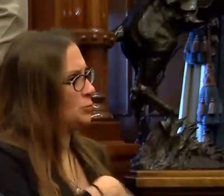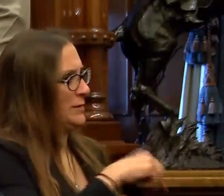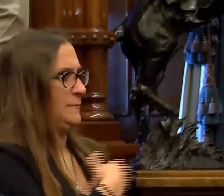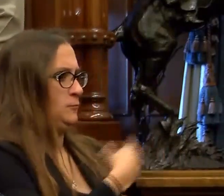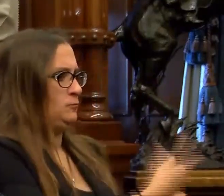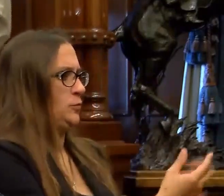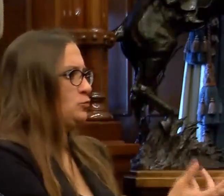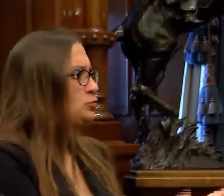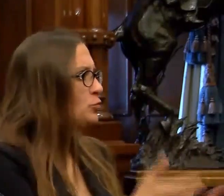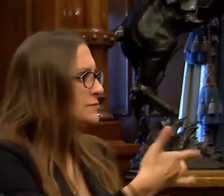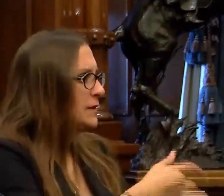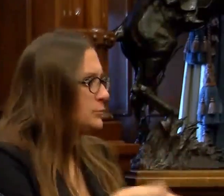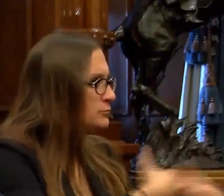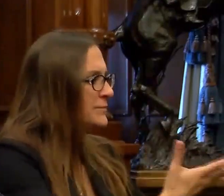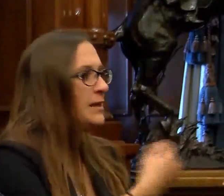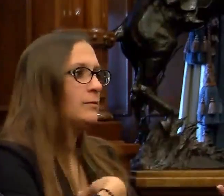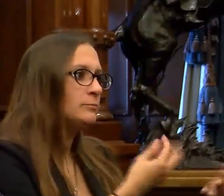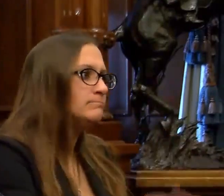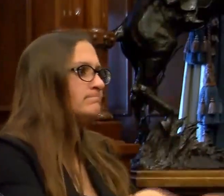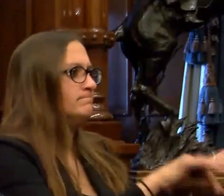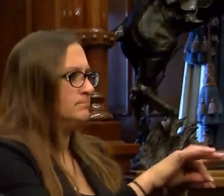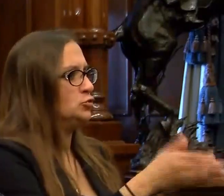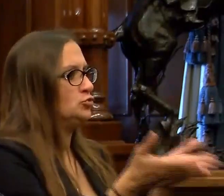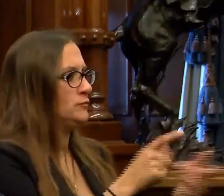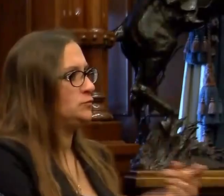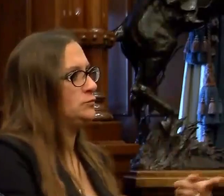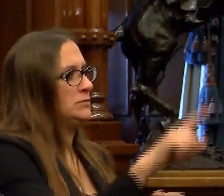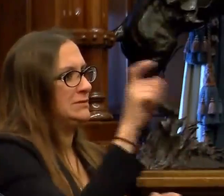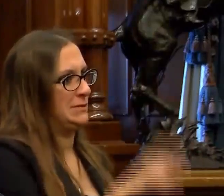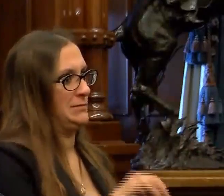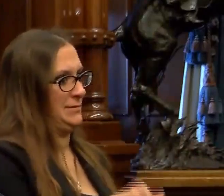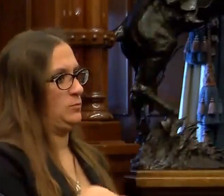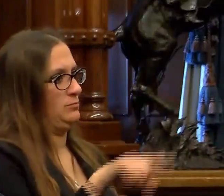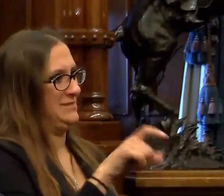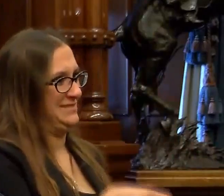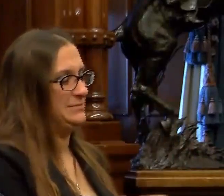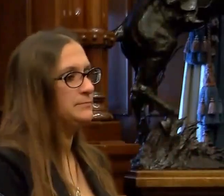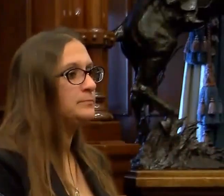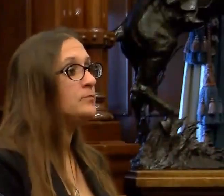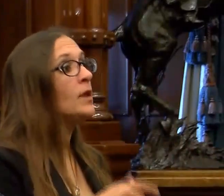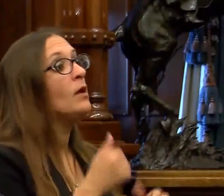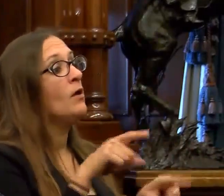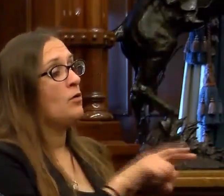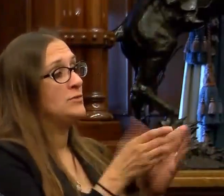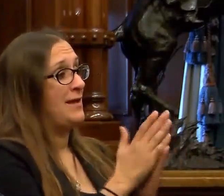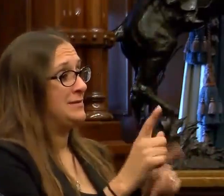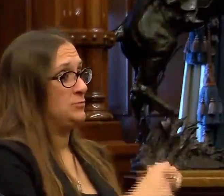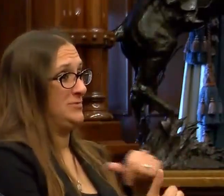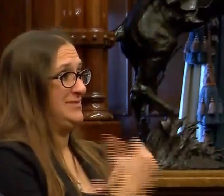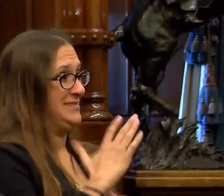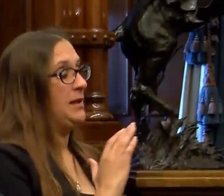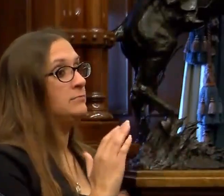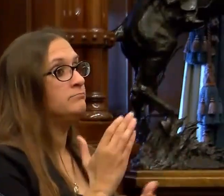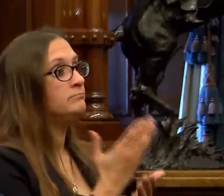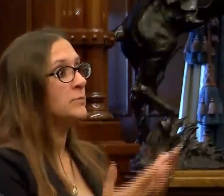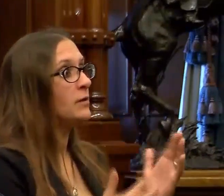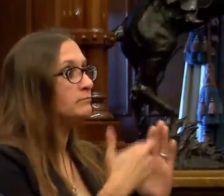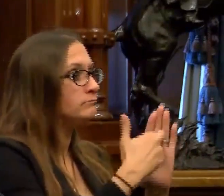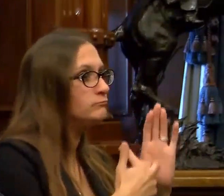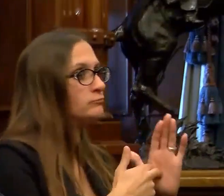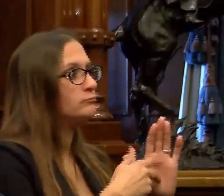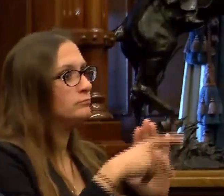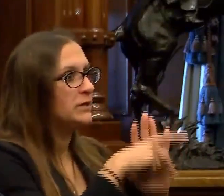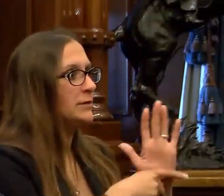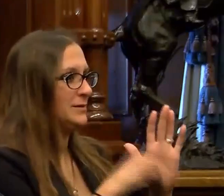available and that we're giving the key service to Texans that are needed. We've also asked them to send us the regulations that might need to be waived, as Governor Abbott